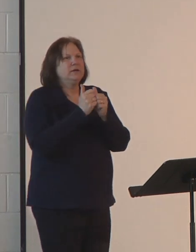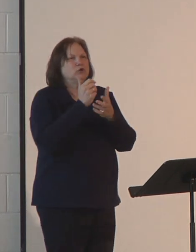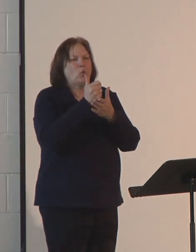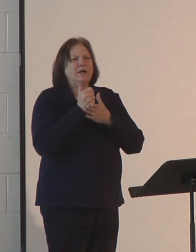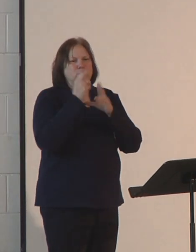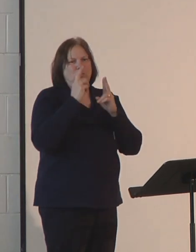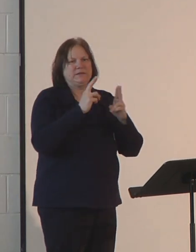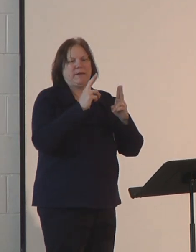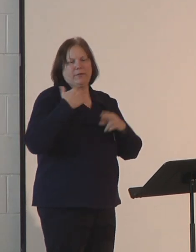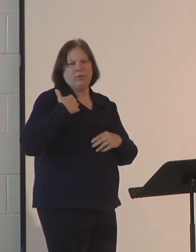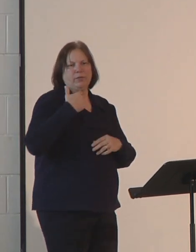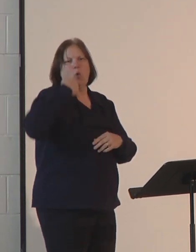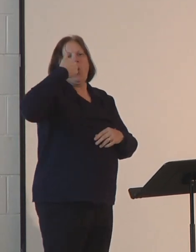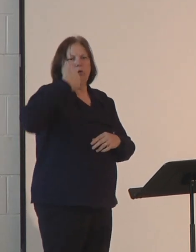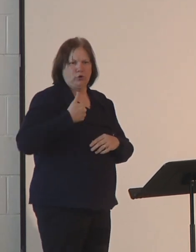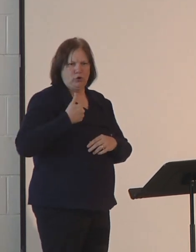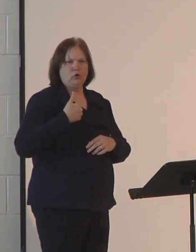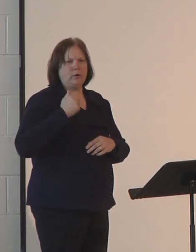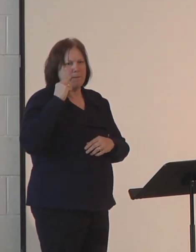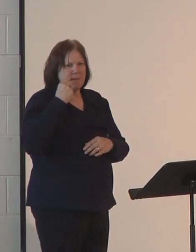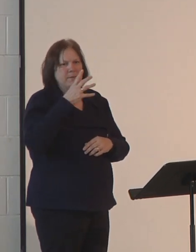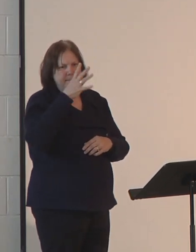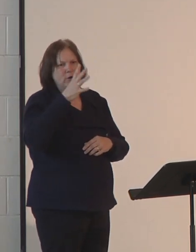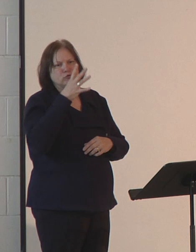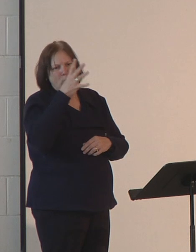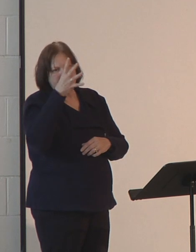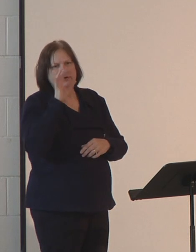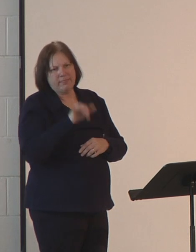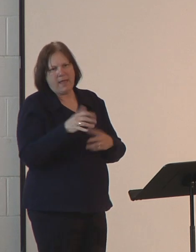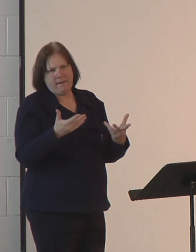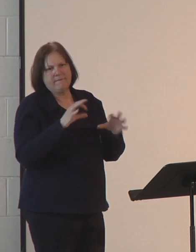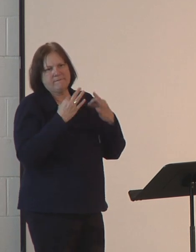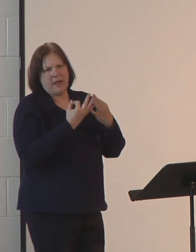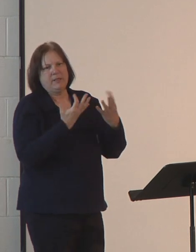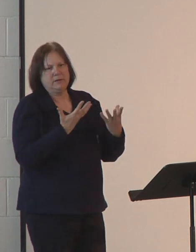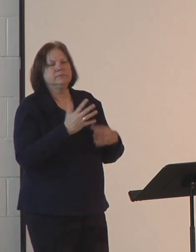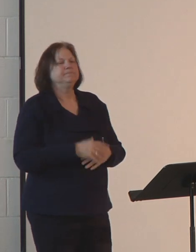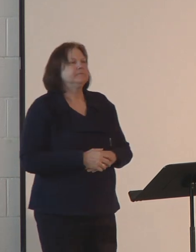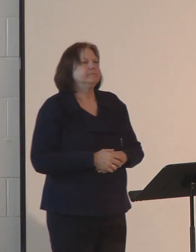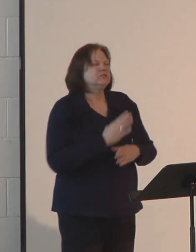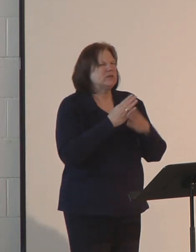tao ne je cha ne ho yo chita to ku hai da chi je ya len da ku ya hai lu an ki tao su